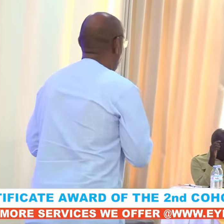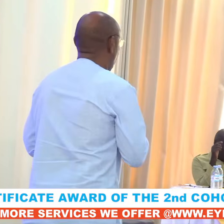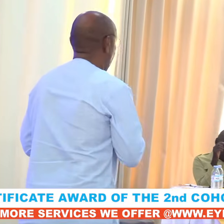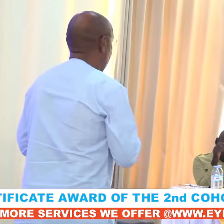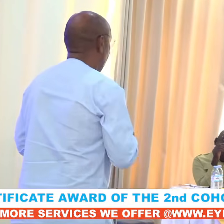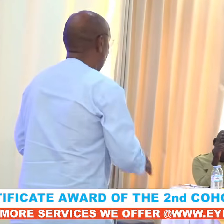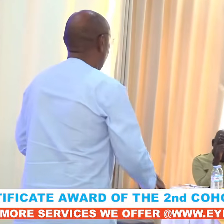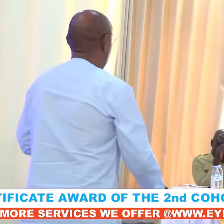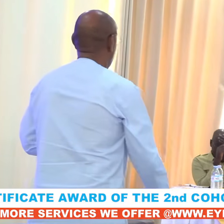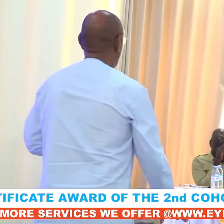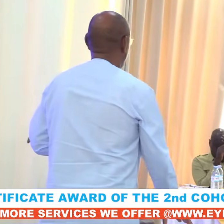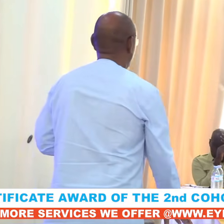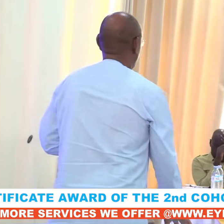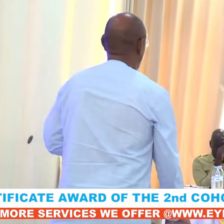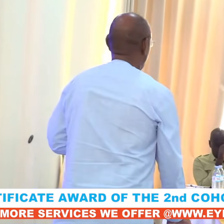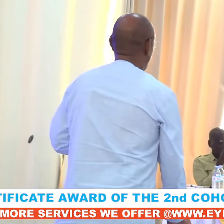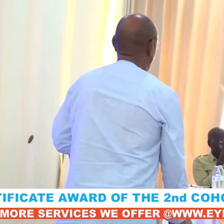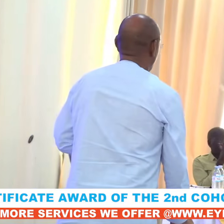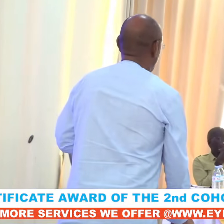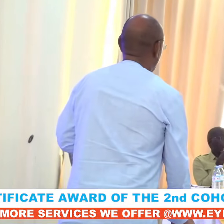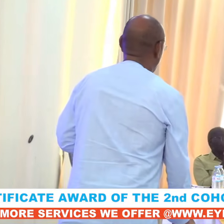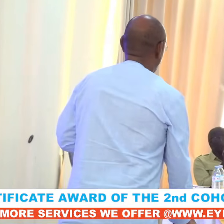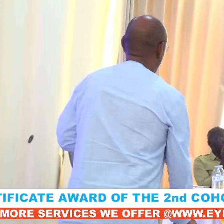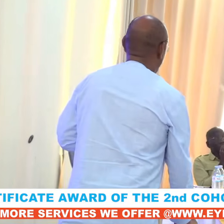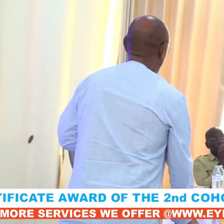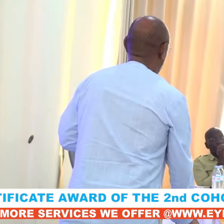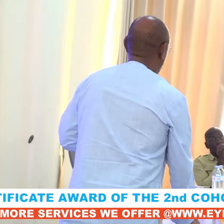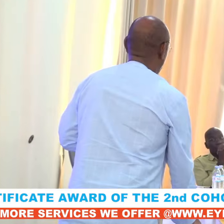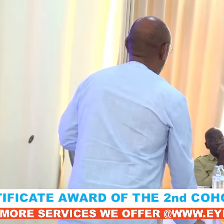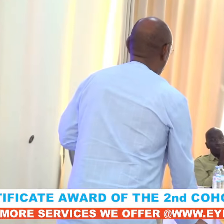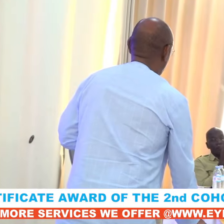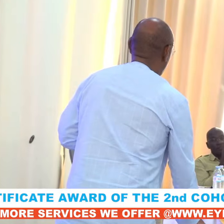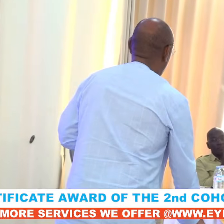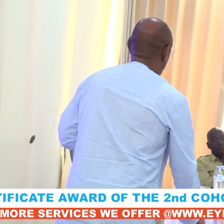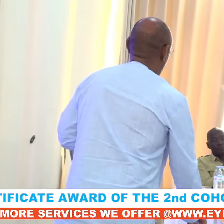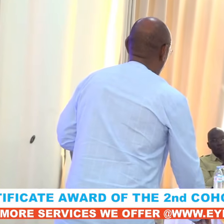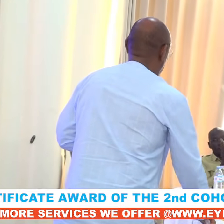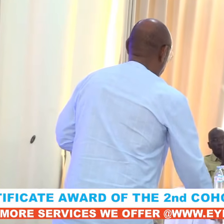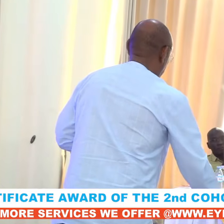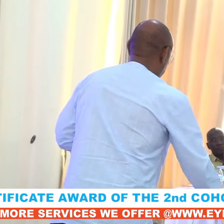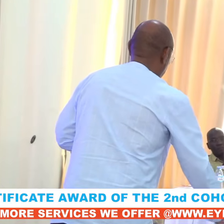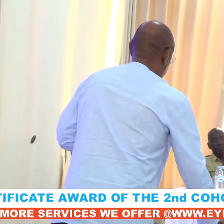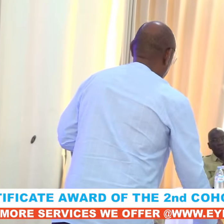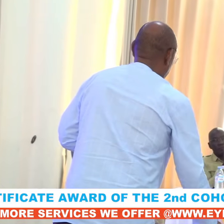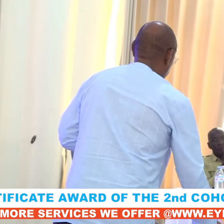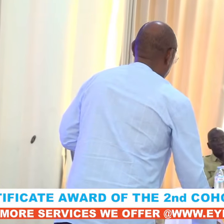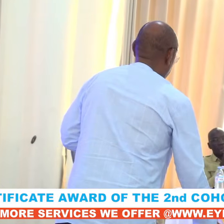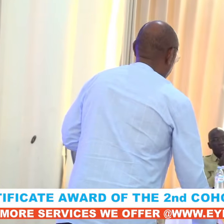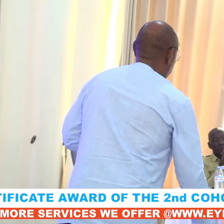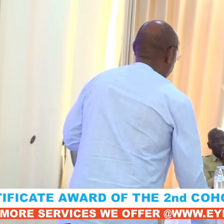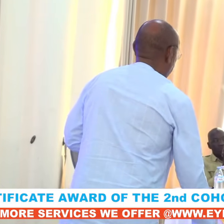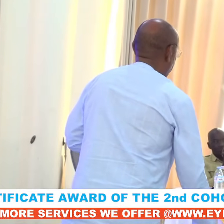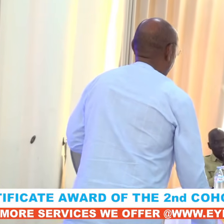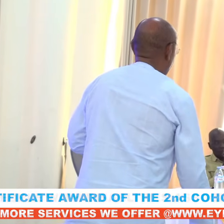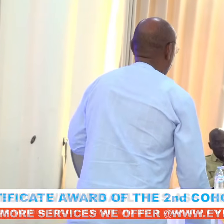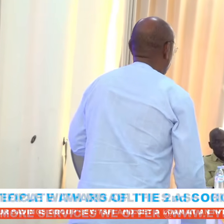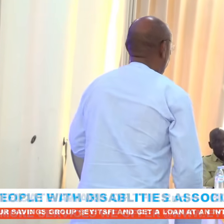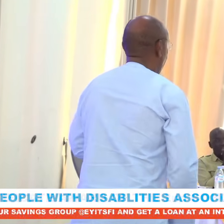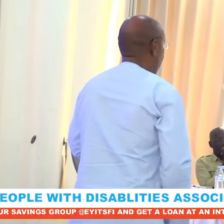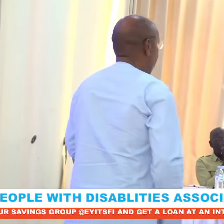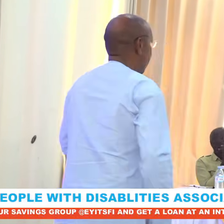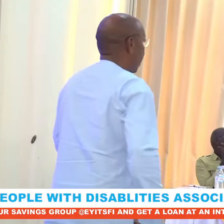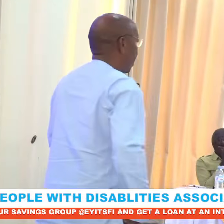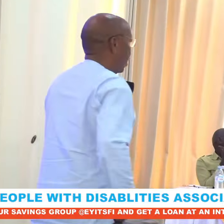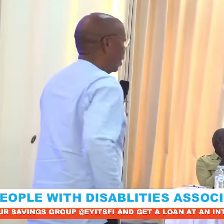Professor Nixon Kamkama, the Deputy Vice Chancellor of Academic Affairs, the Academic